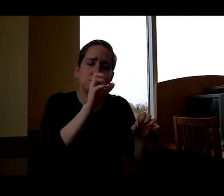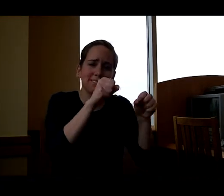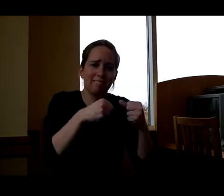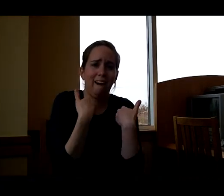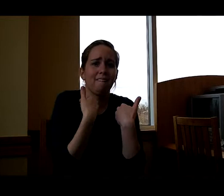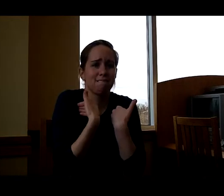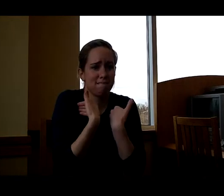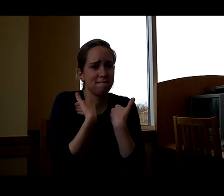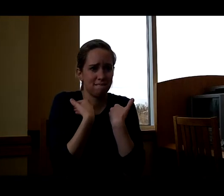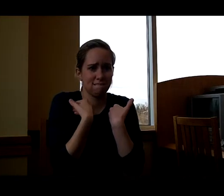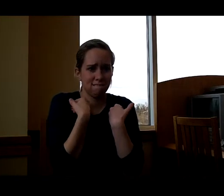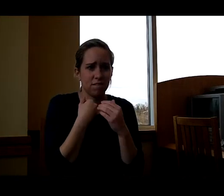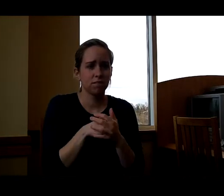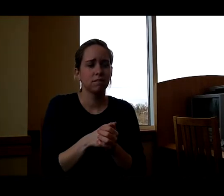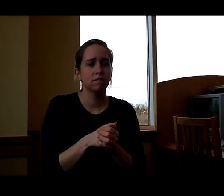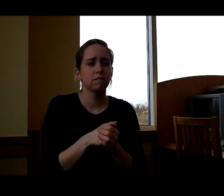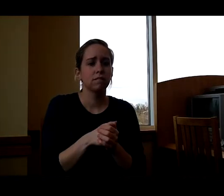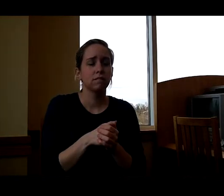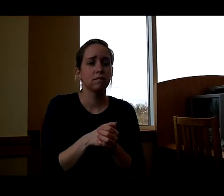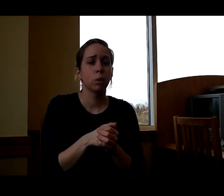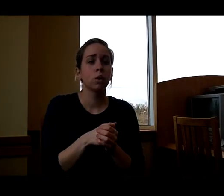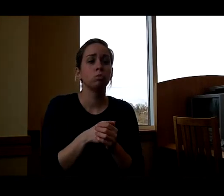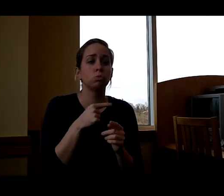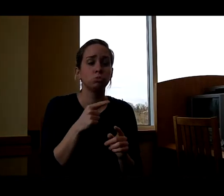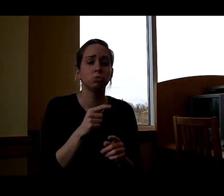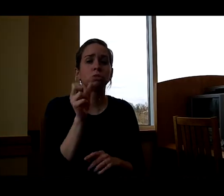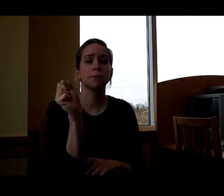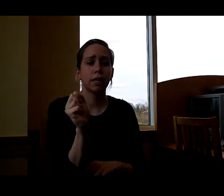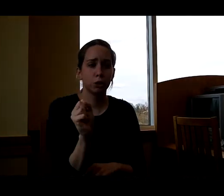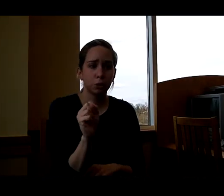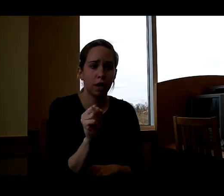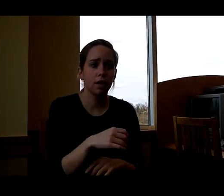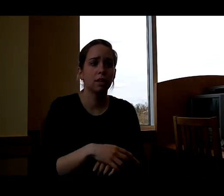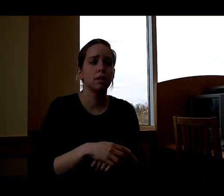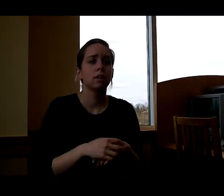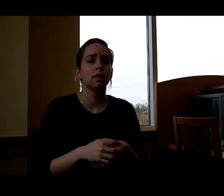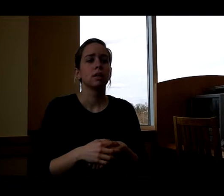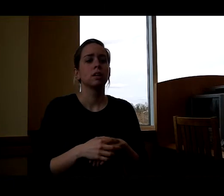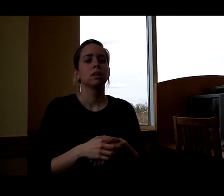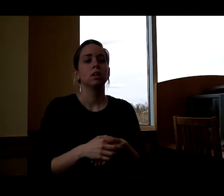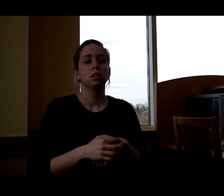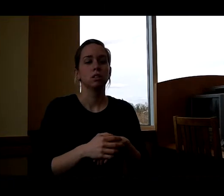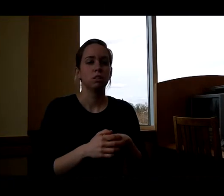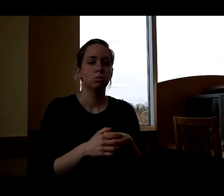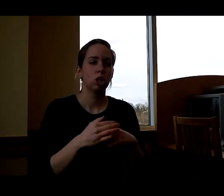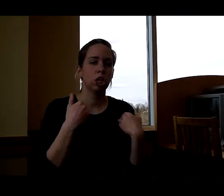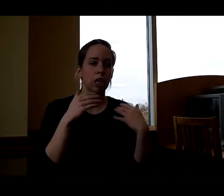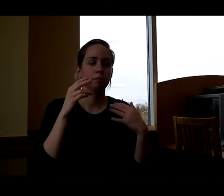This one, you can use saturated to describe a great deal of things. The one we're looking at is the atmosphere. The air in the